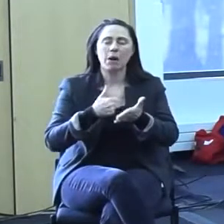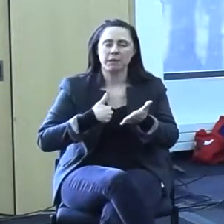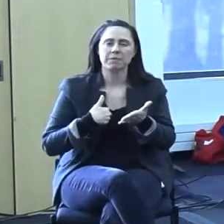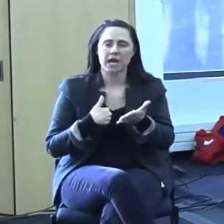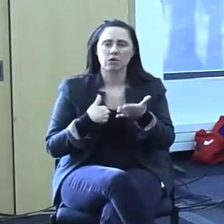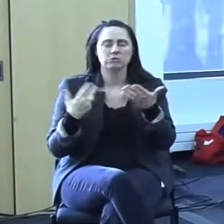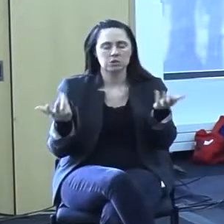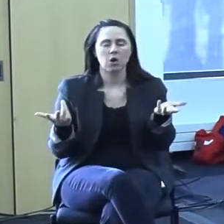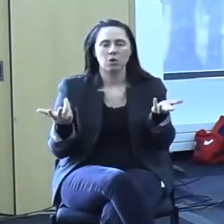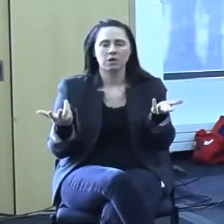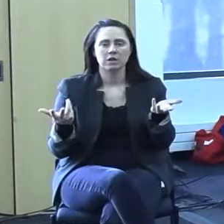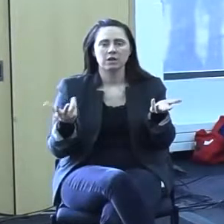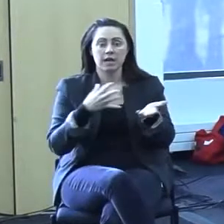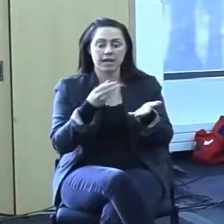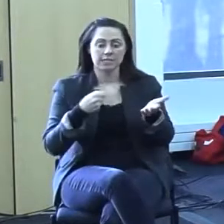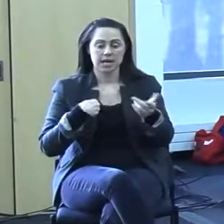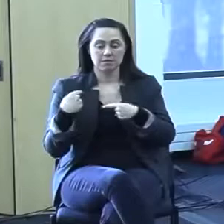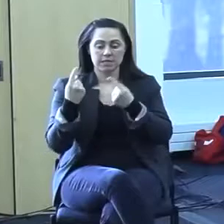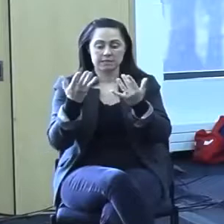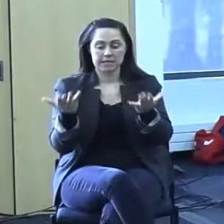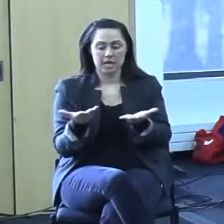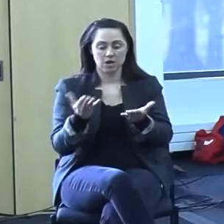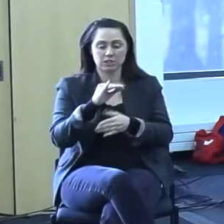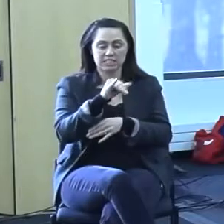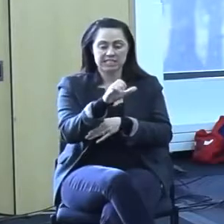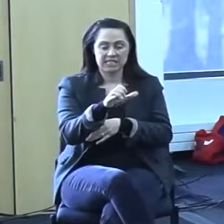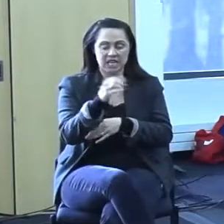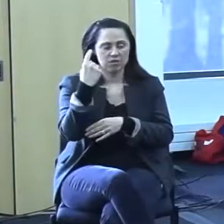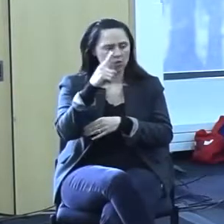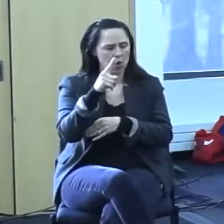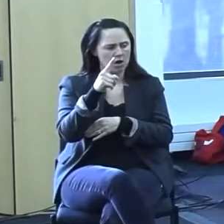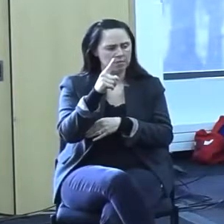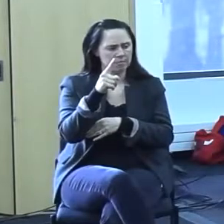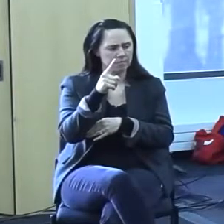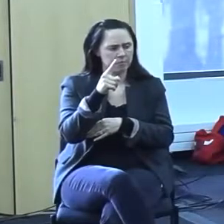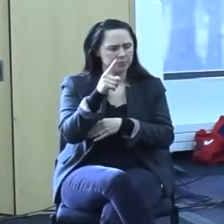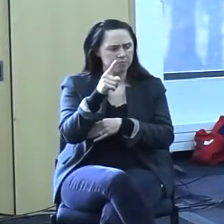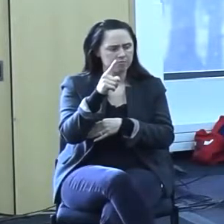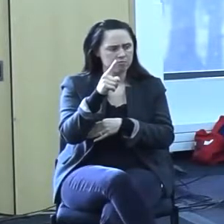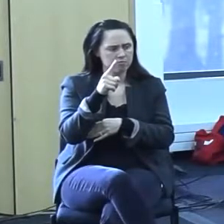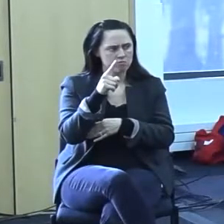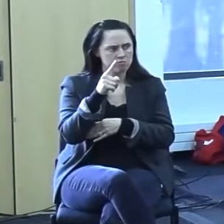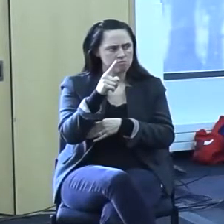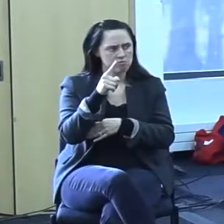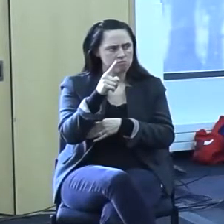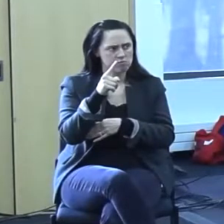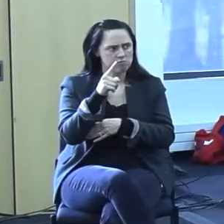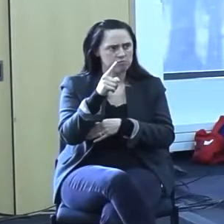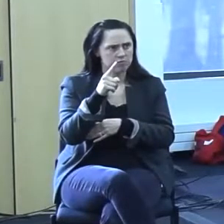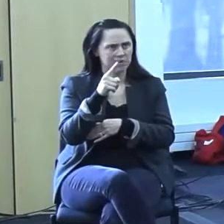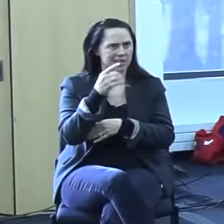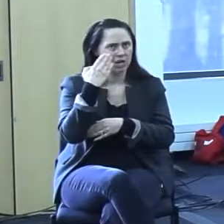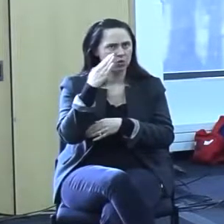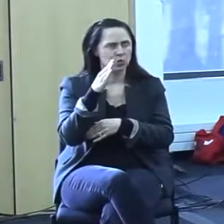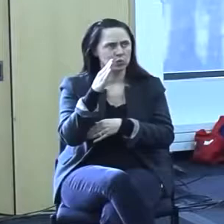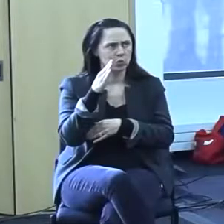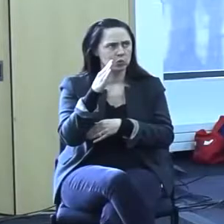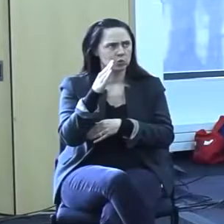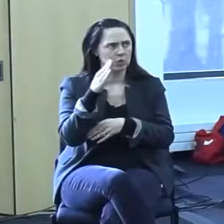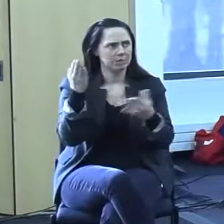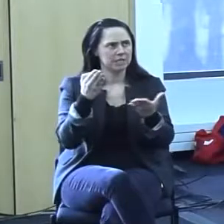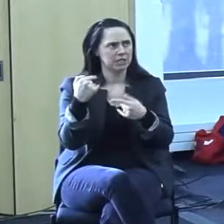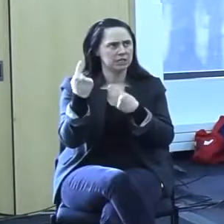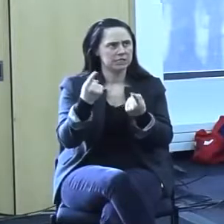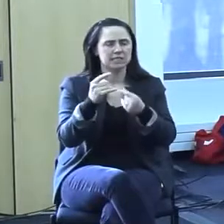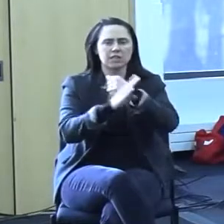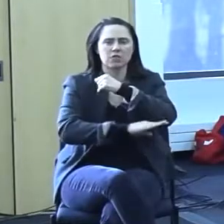out. So, and I've been at JJC for, I don't know, I've been here